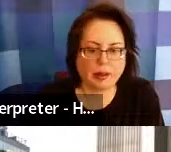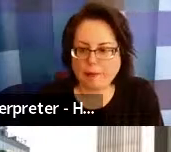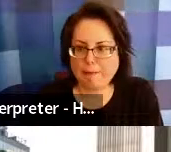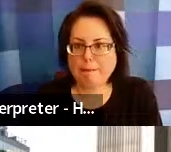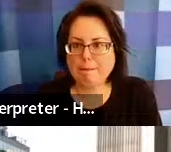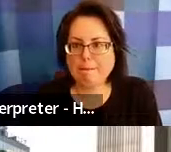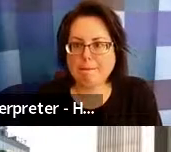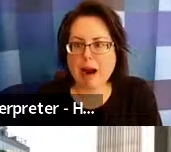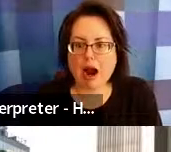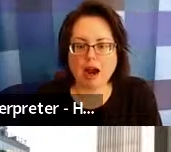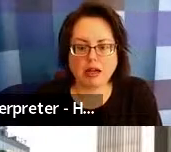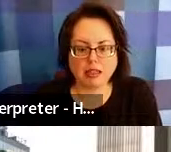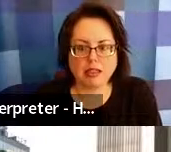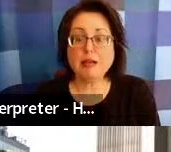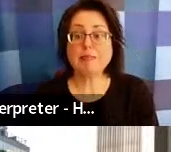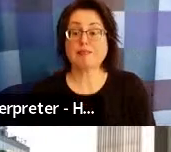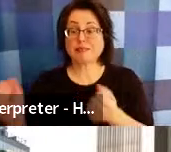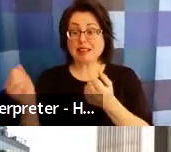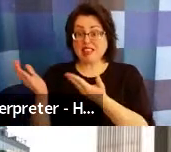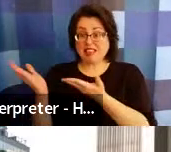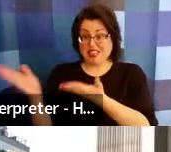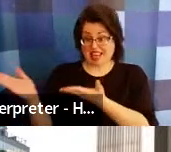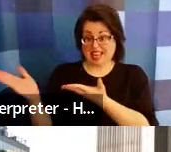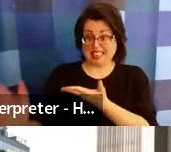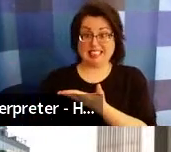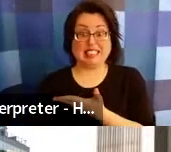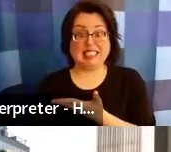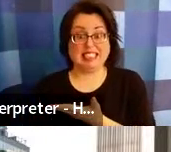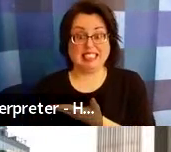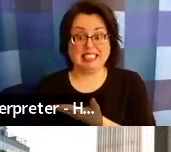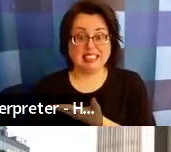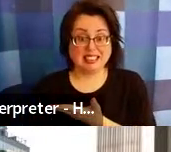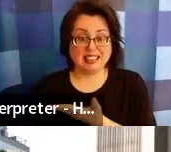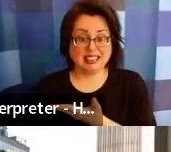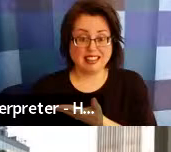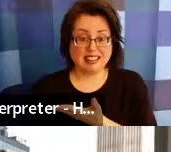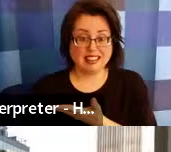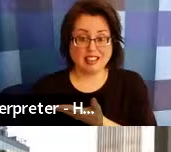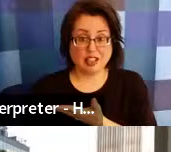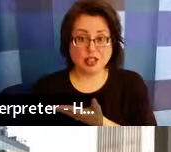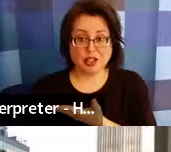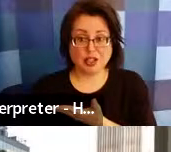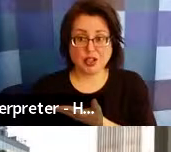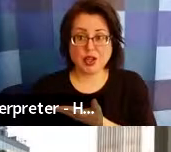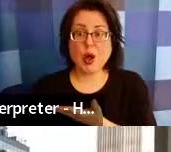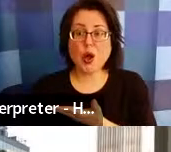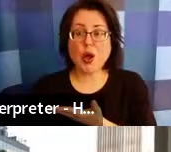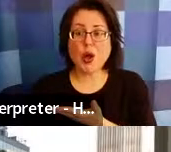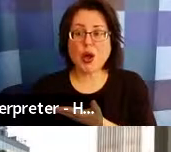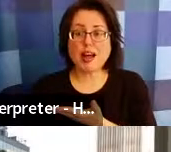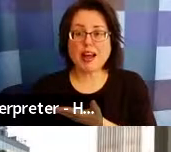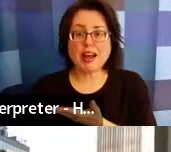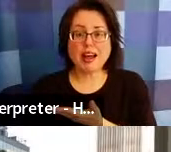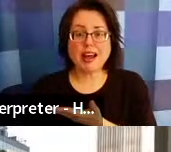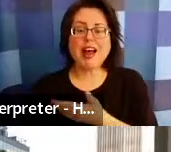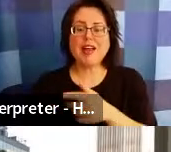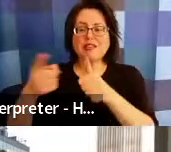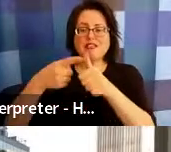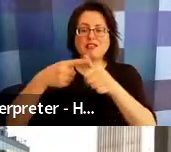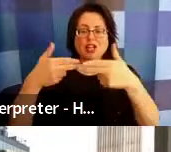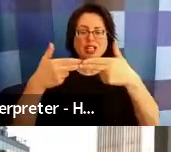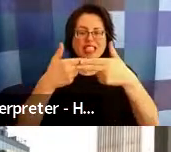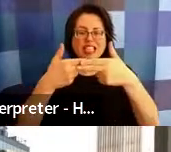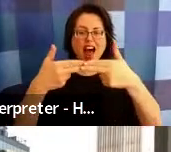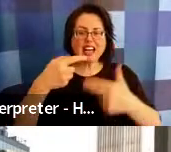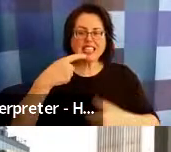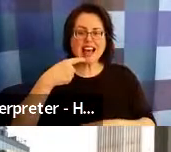So this is our, the first slide is the title slide, and it reads, Move PGH